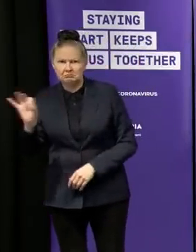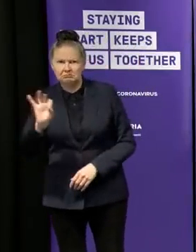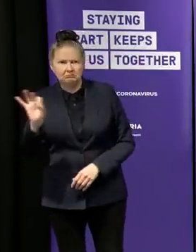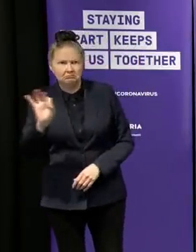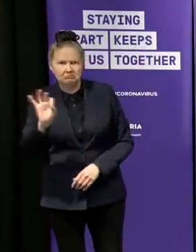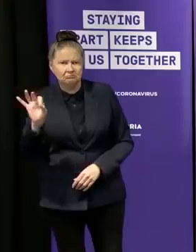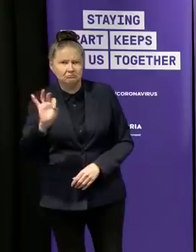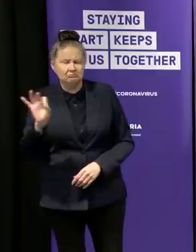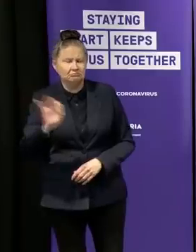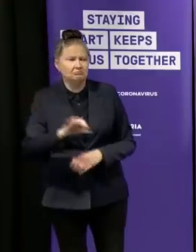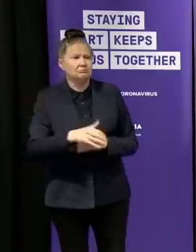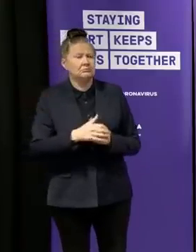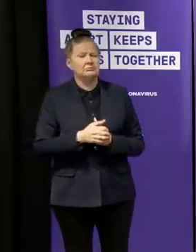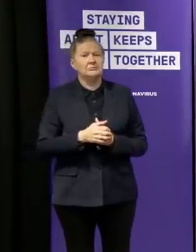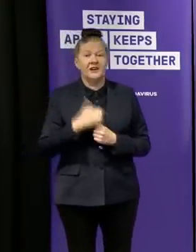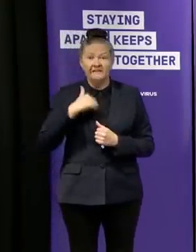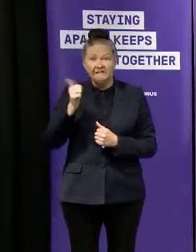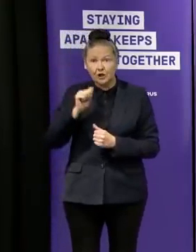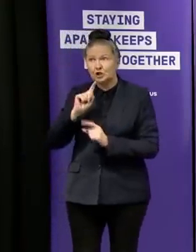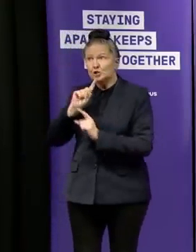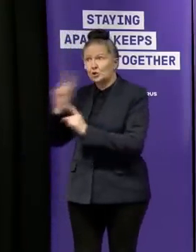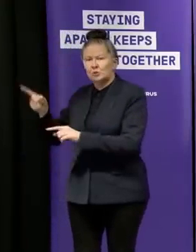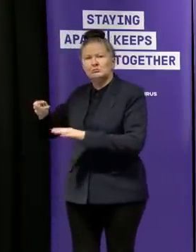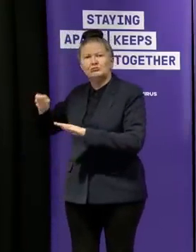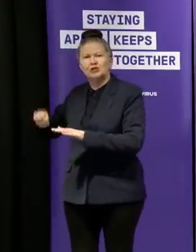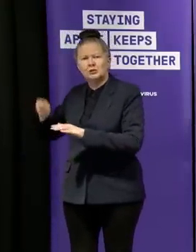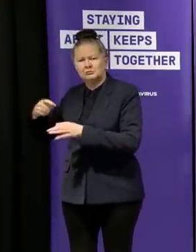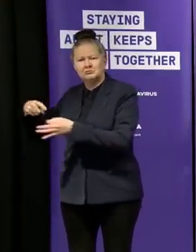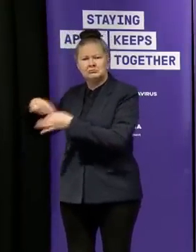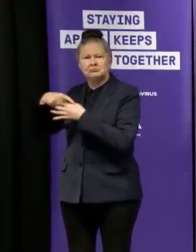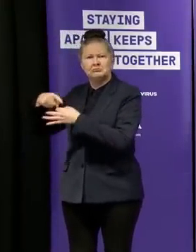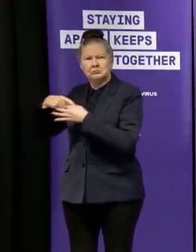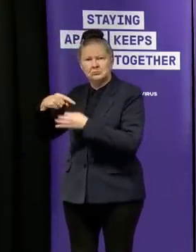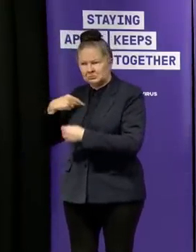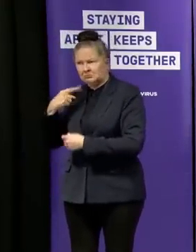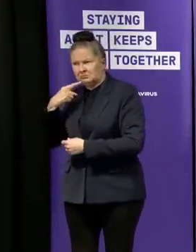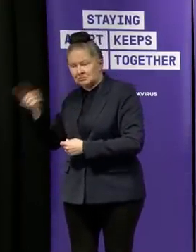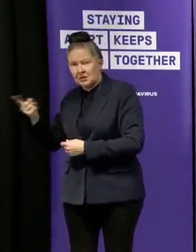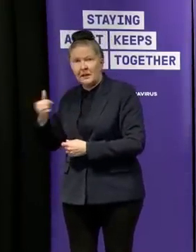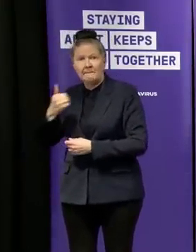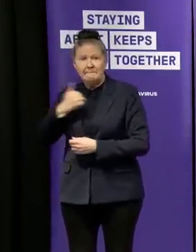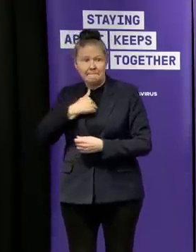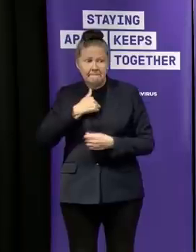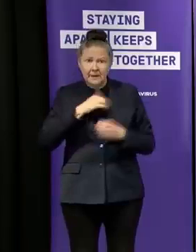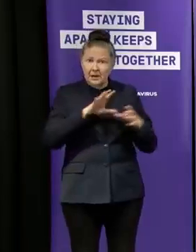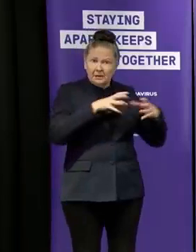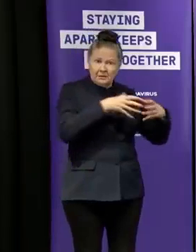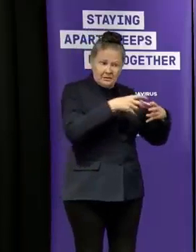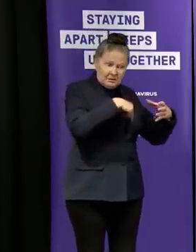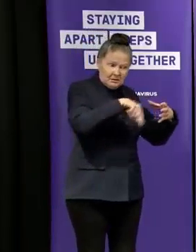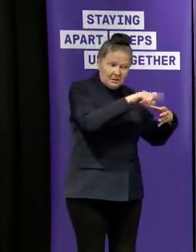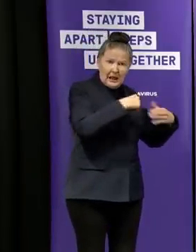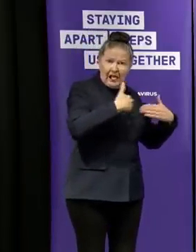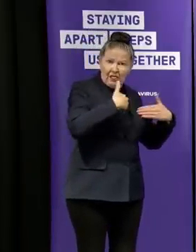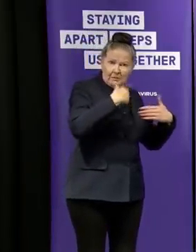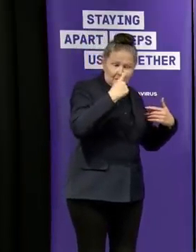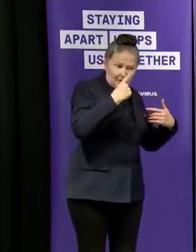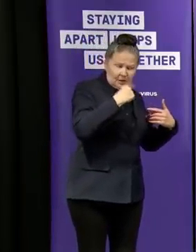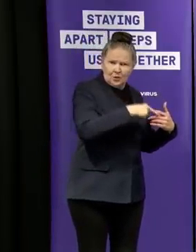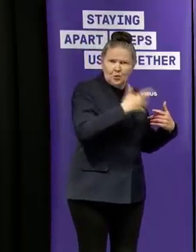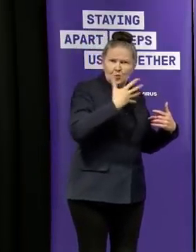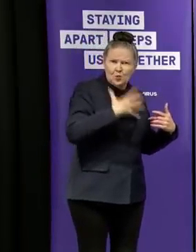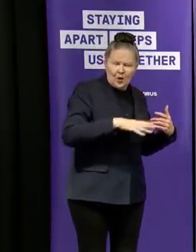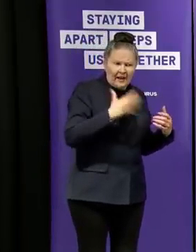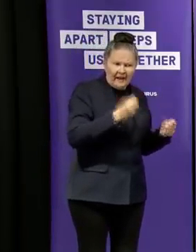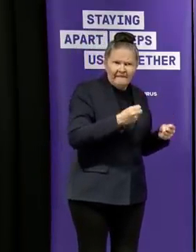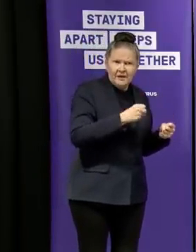the inquiry at the time, my public health team were trying to make a case for stronger oversight from the public health